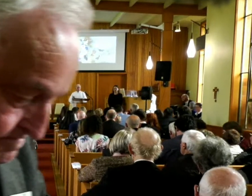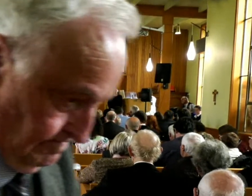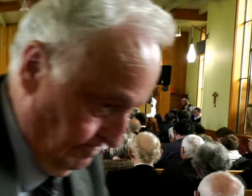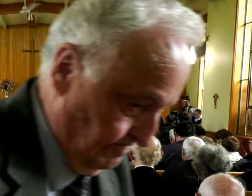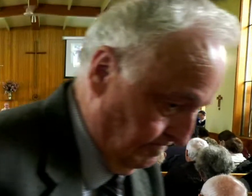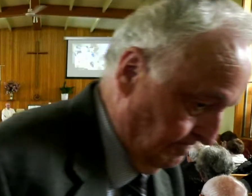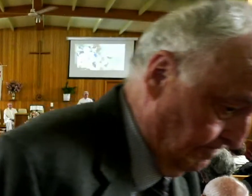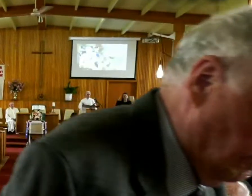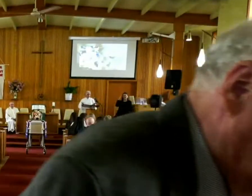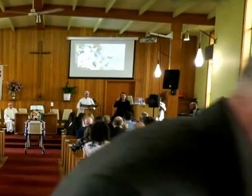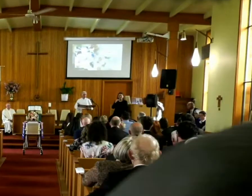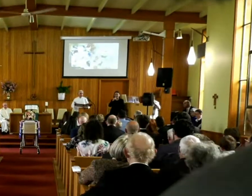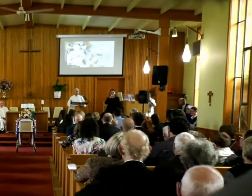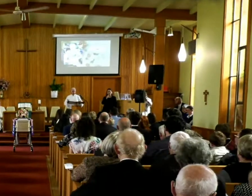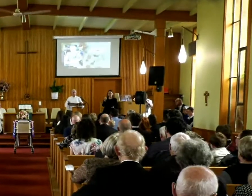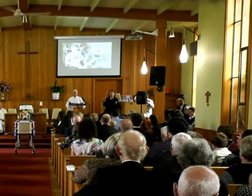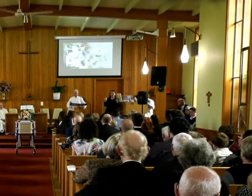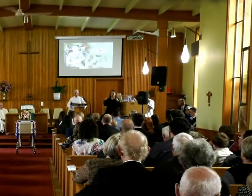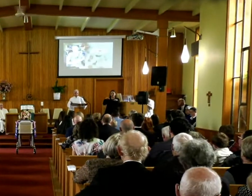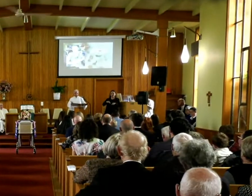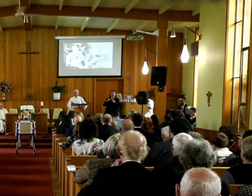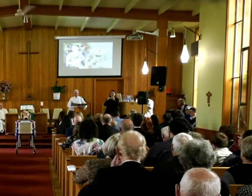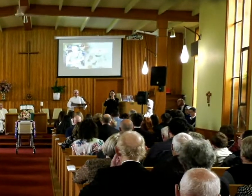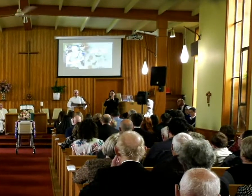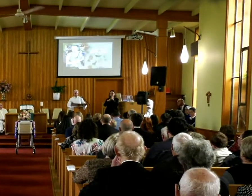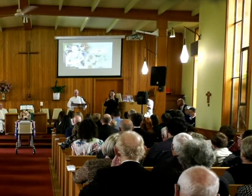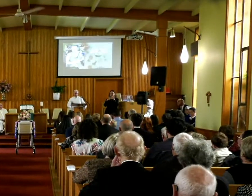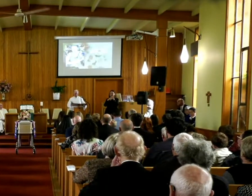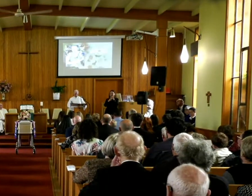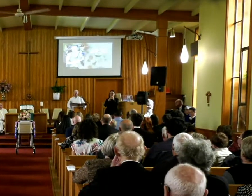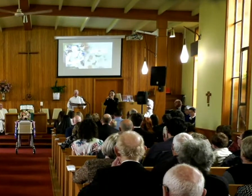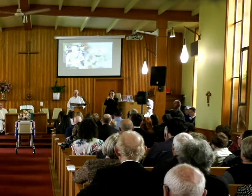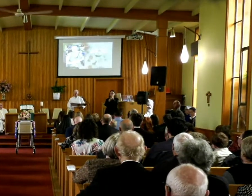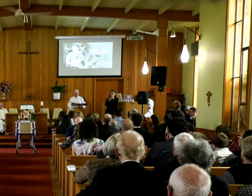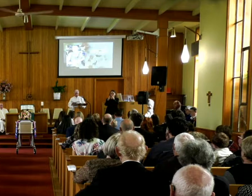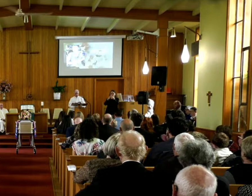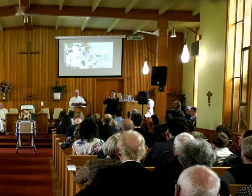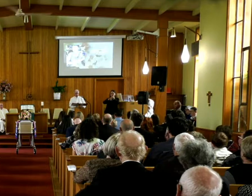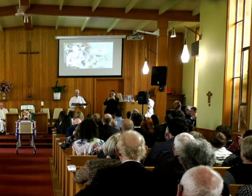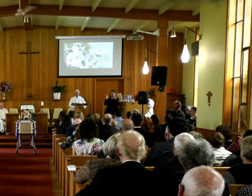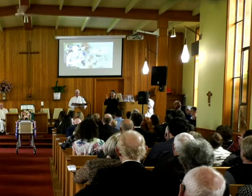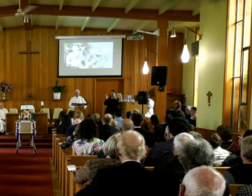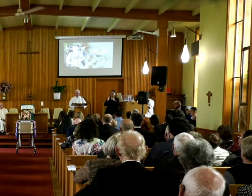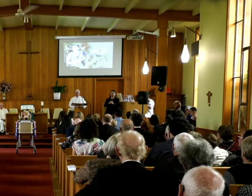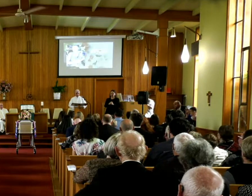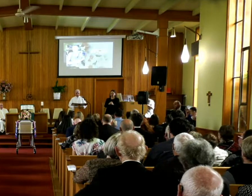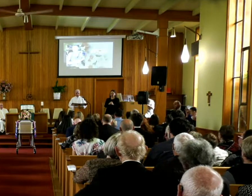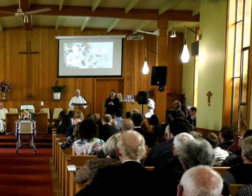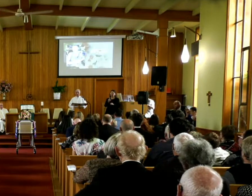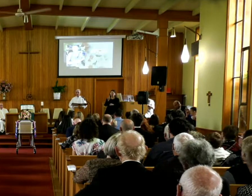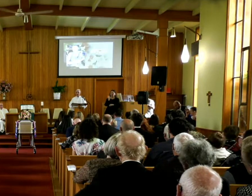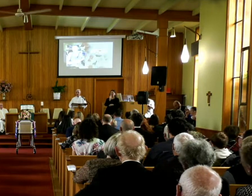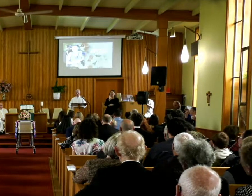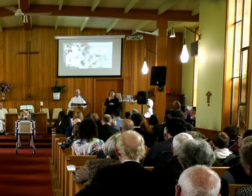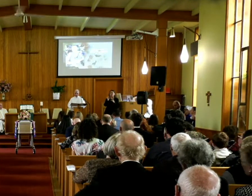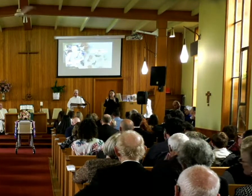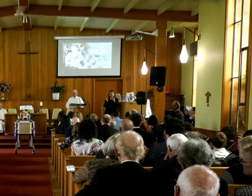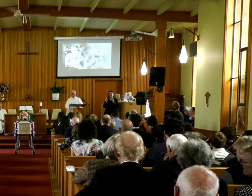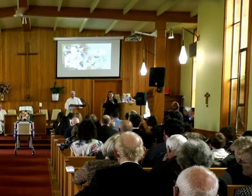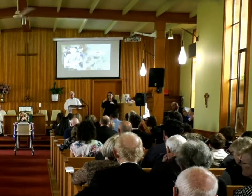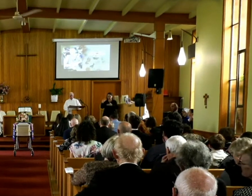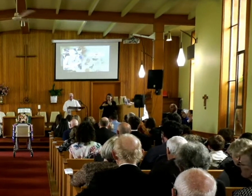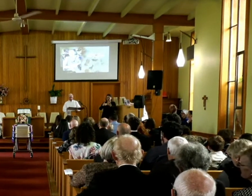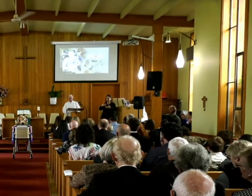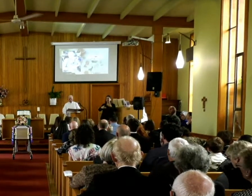Ladies and gentlemen, welcome to St Andrews. But before we commence our proceedings this